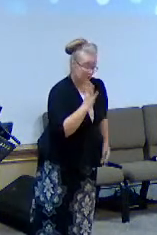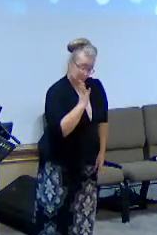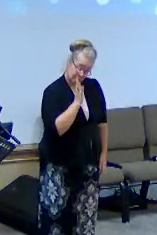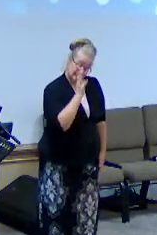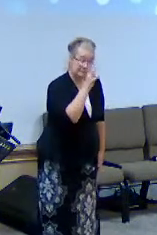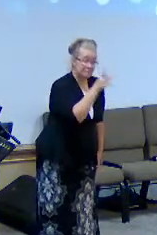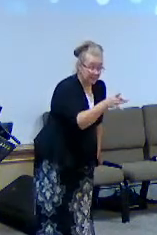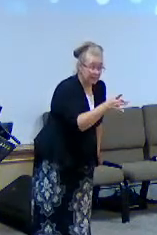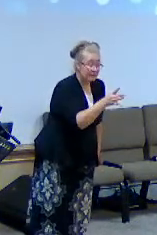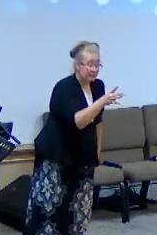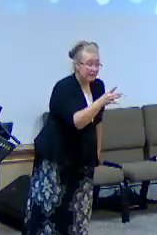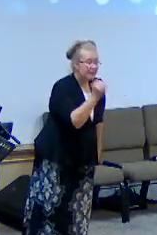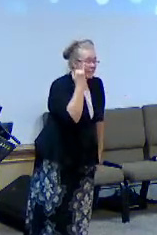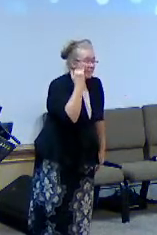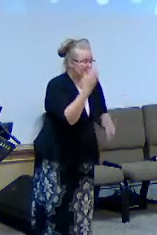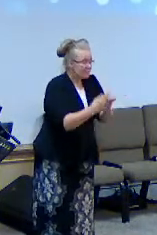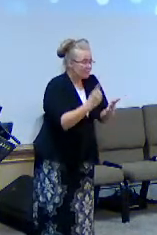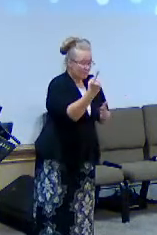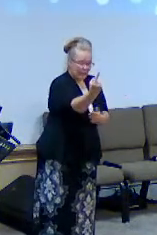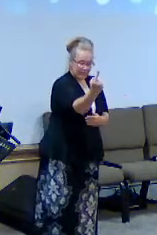speak.